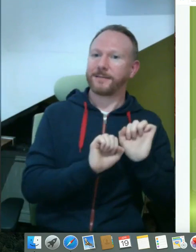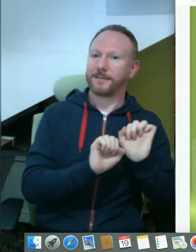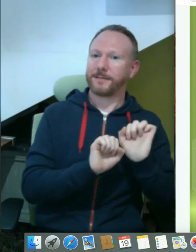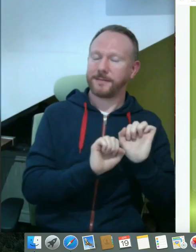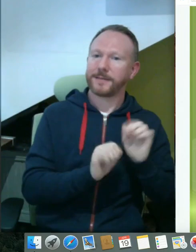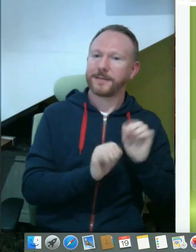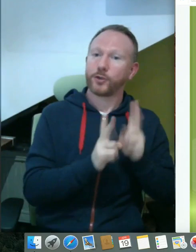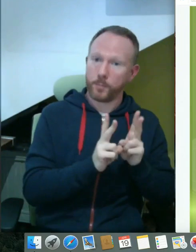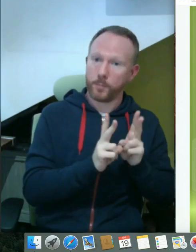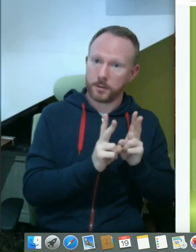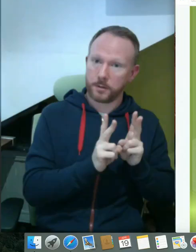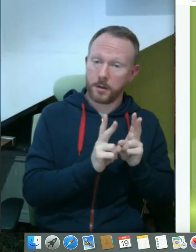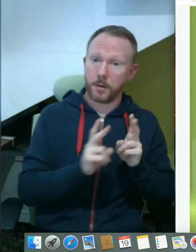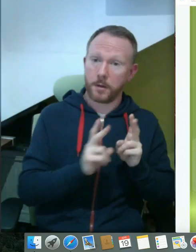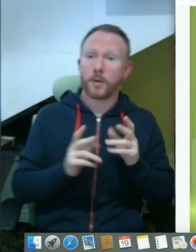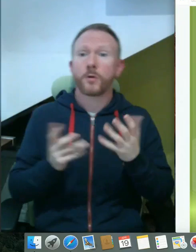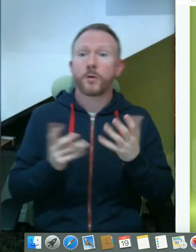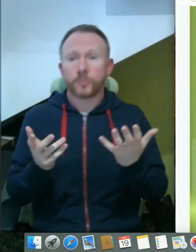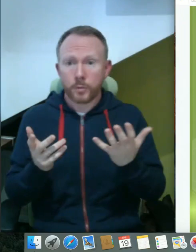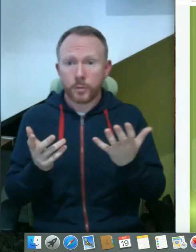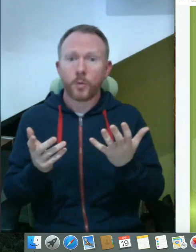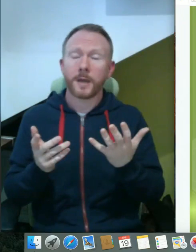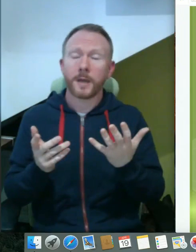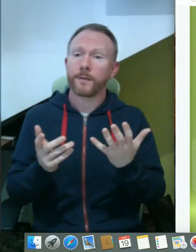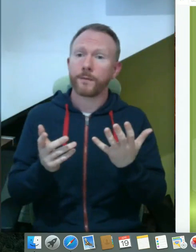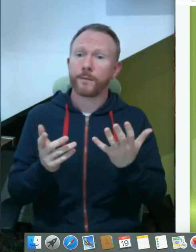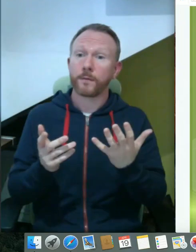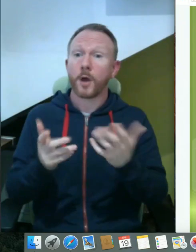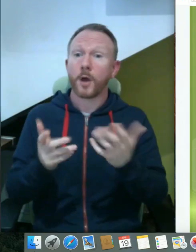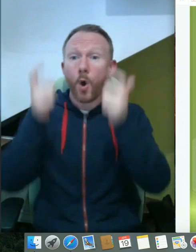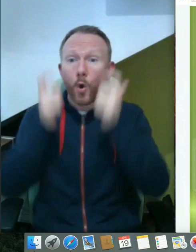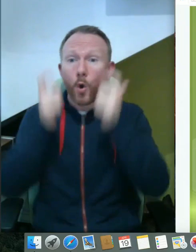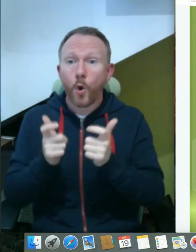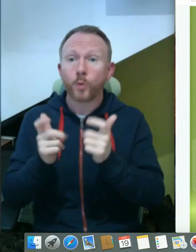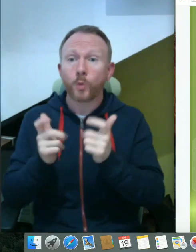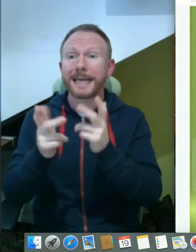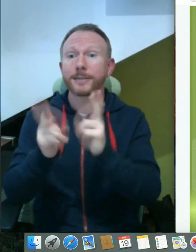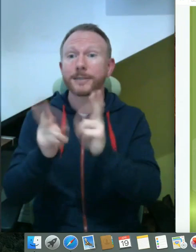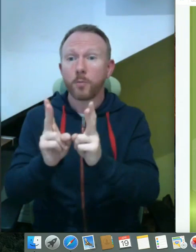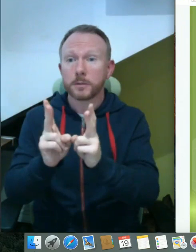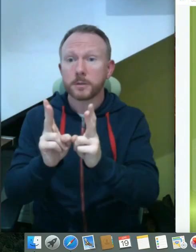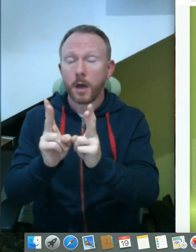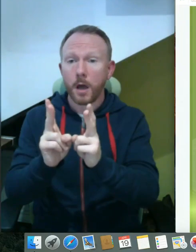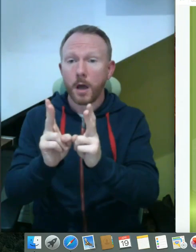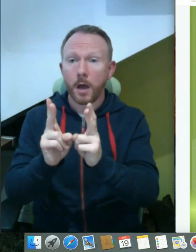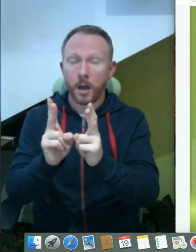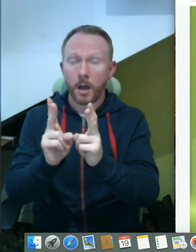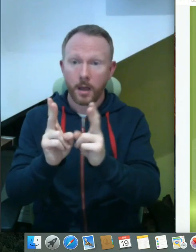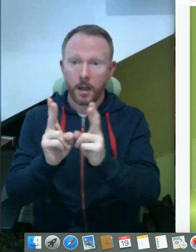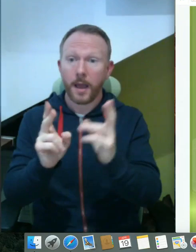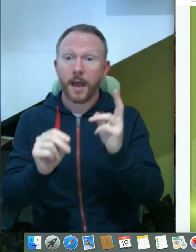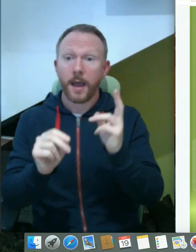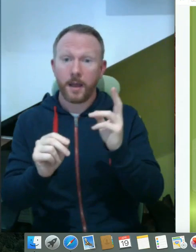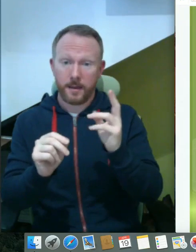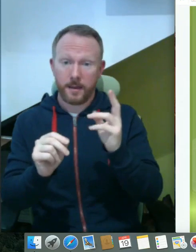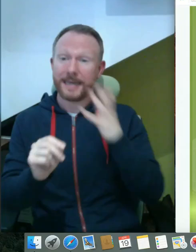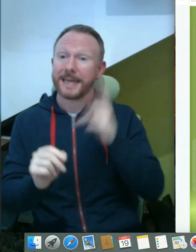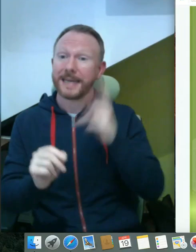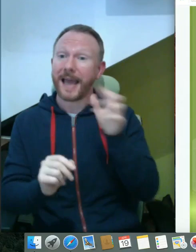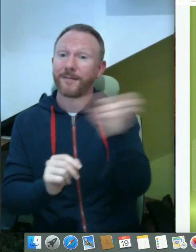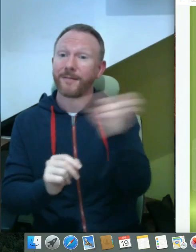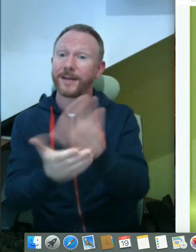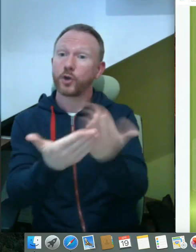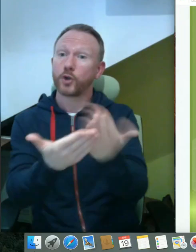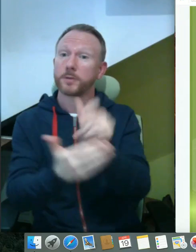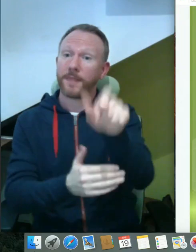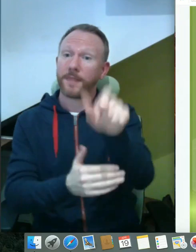role, then and the counsel interpreting role, then likewise should